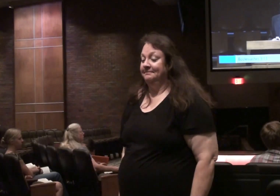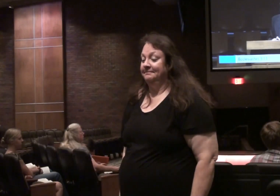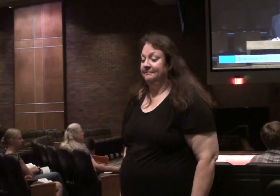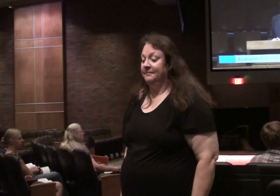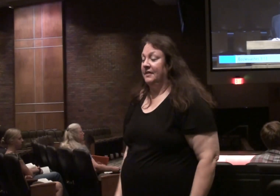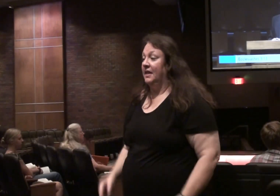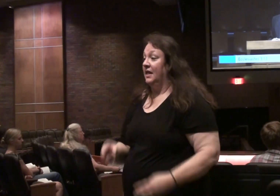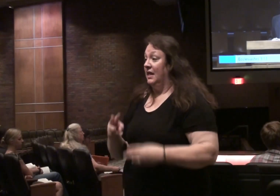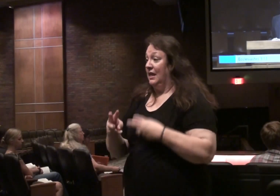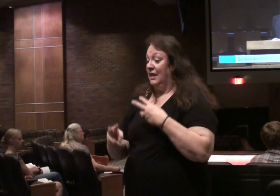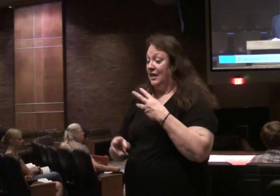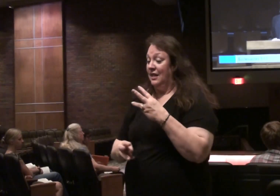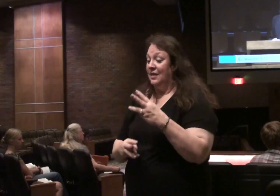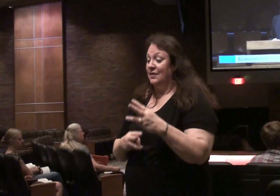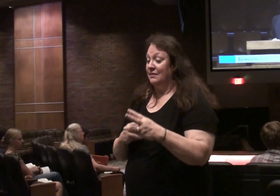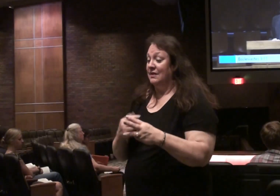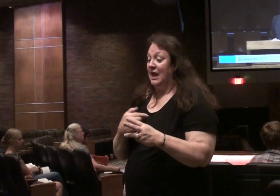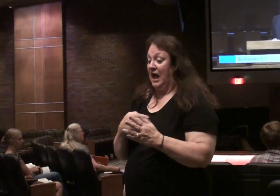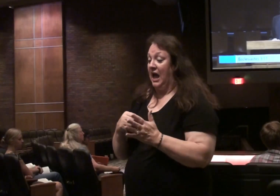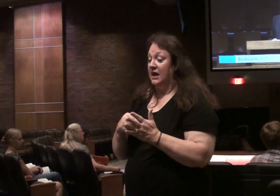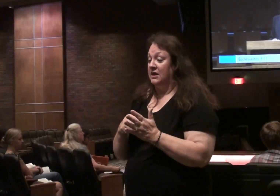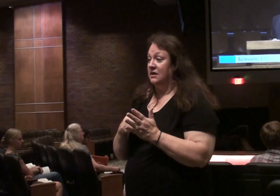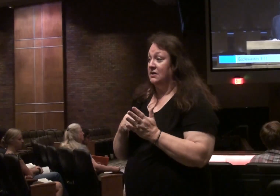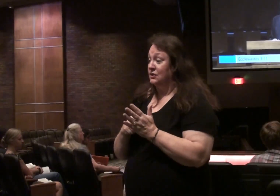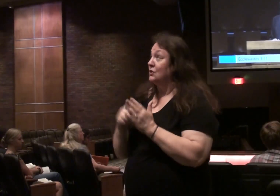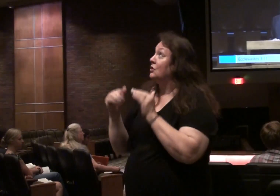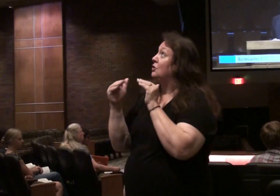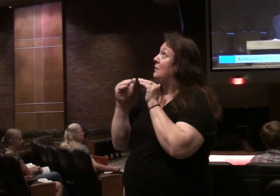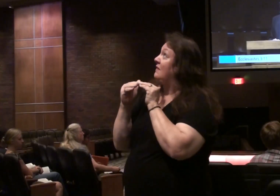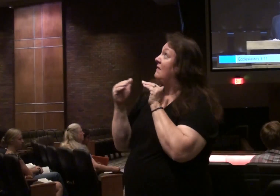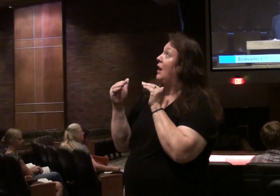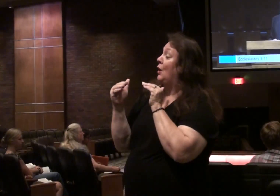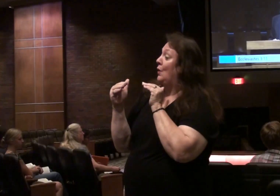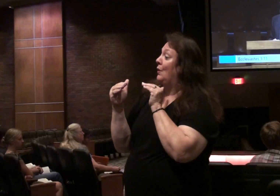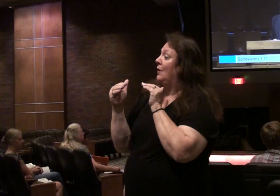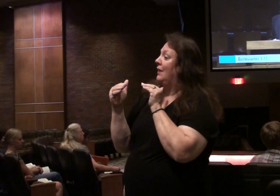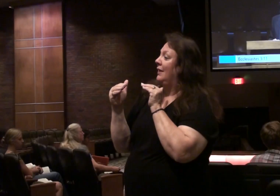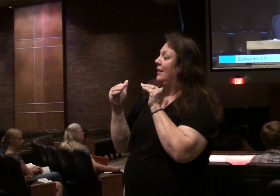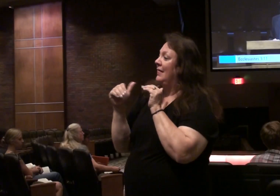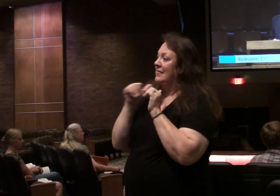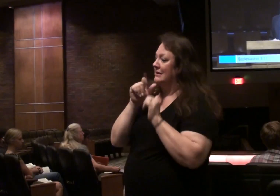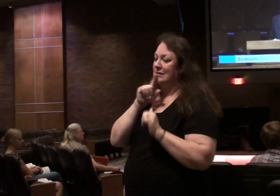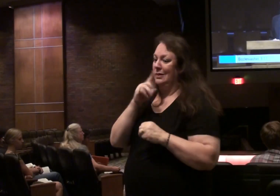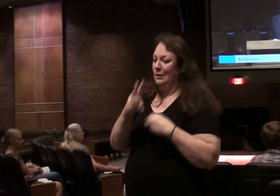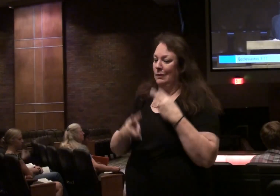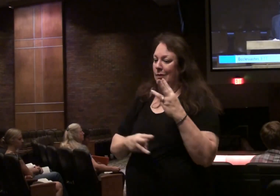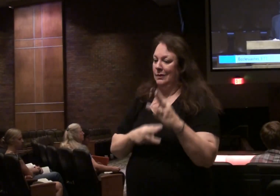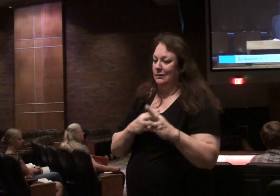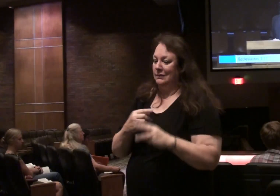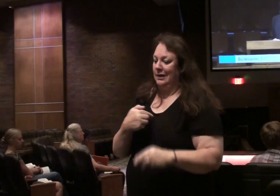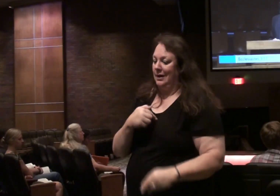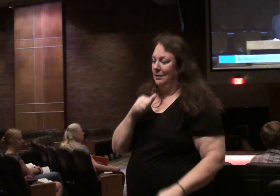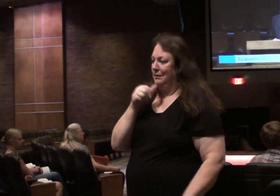In the world where I play God, I deserve to be fair, treated fairly. That's not the real world. I'm not